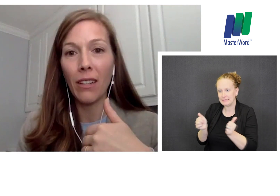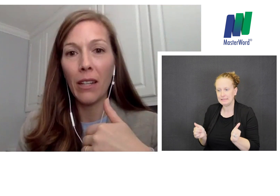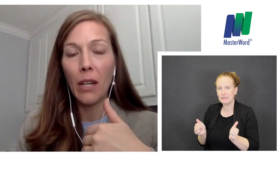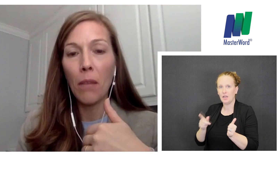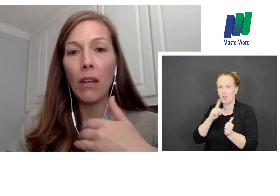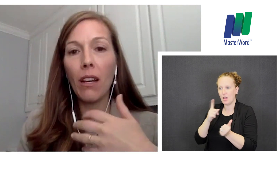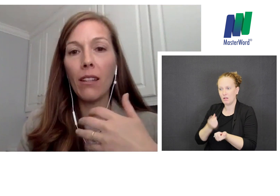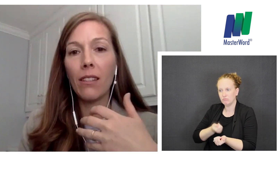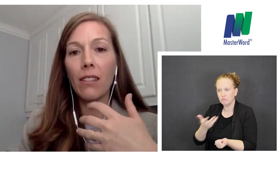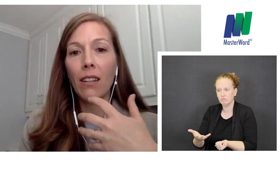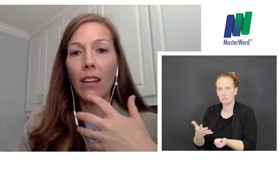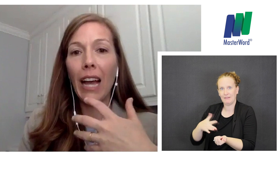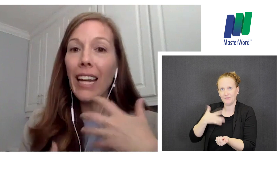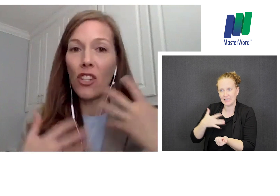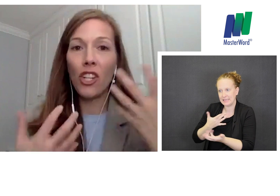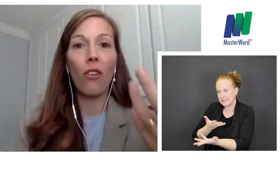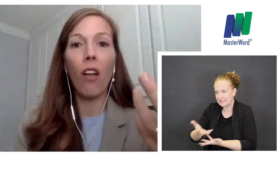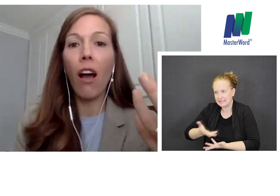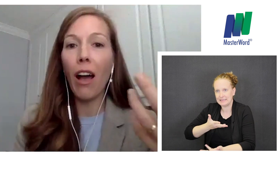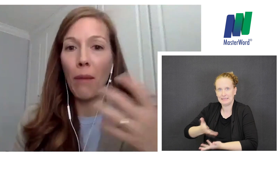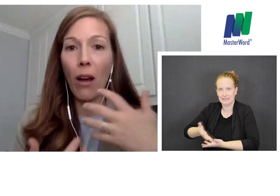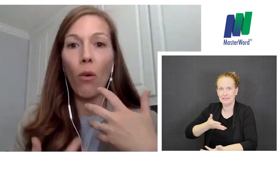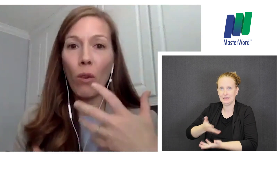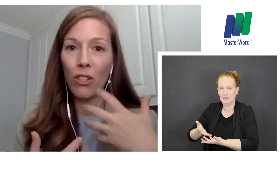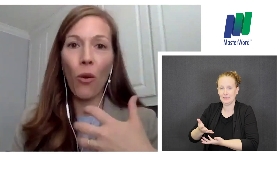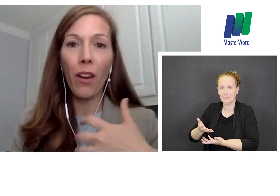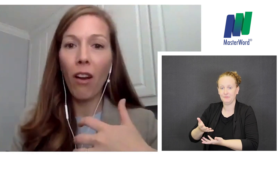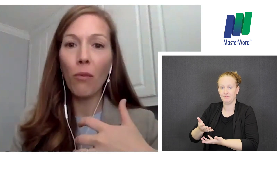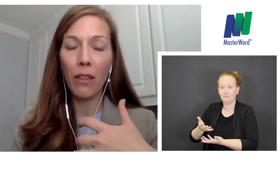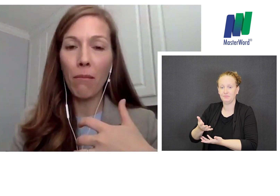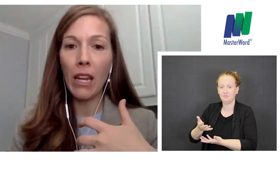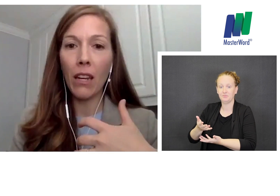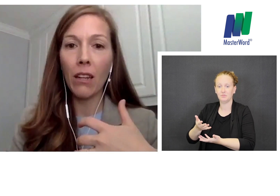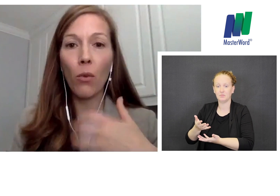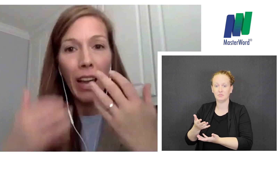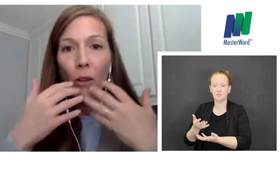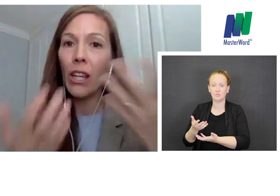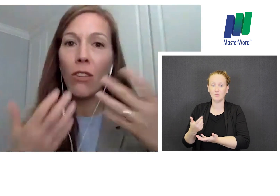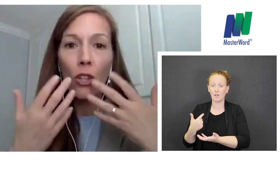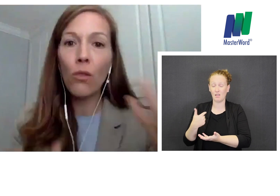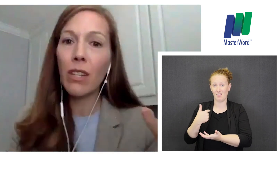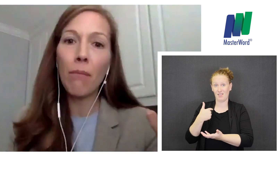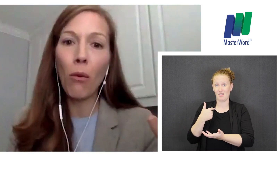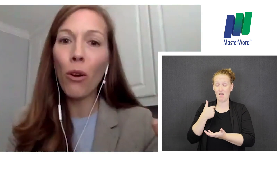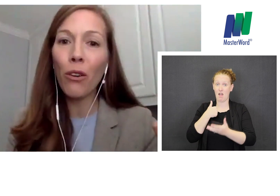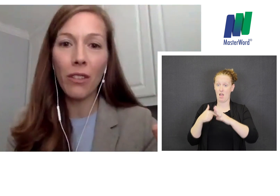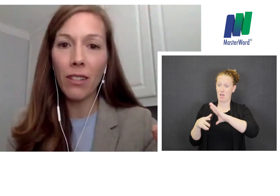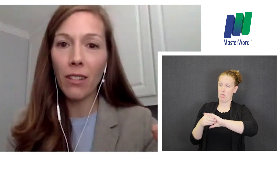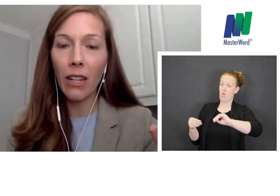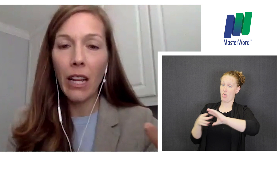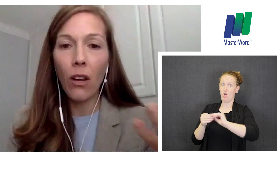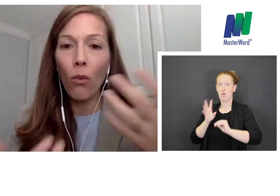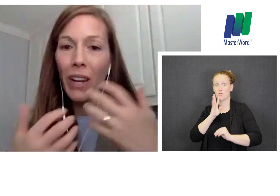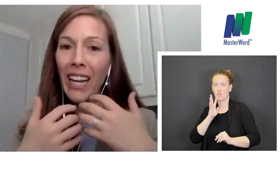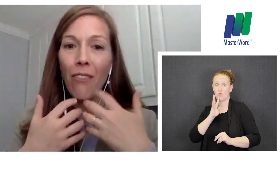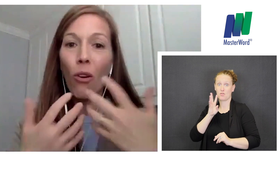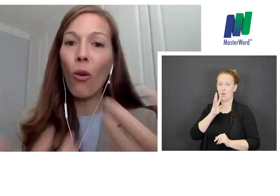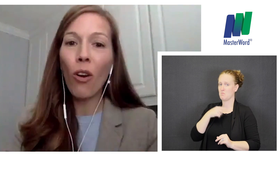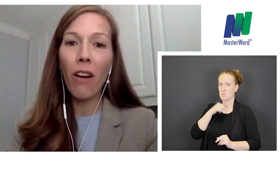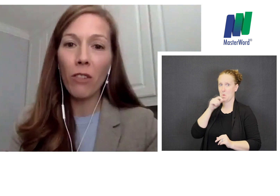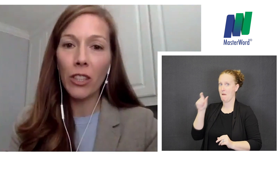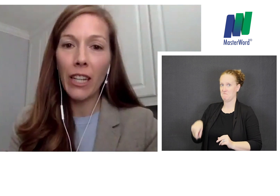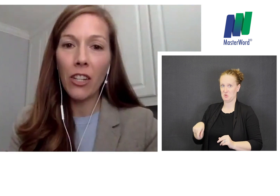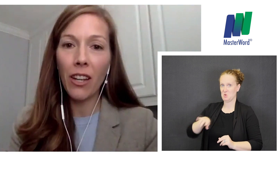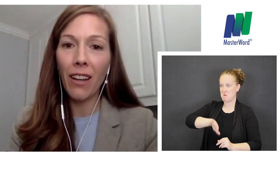congruent, because I can share a lot about what's going on with me without even using my words. We can have a